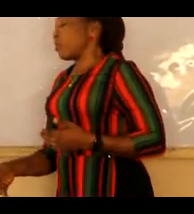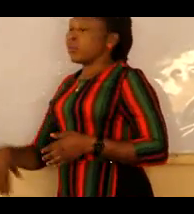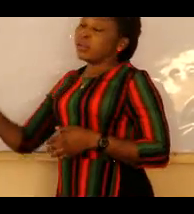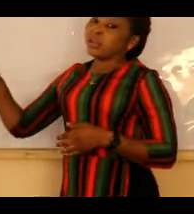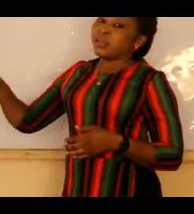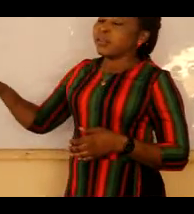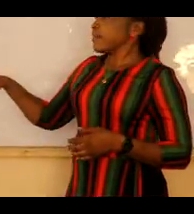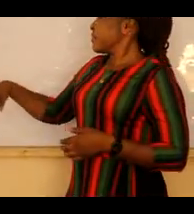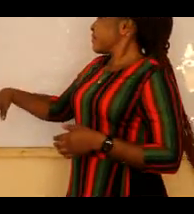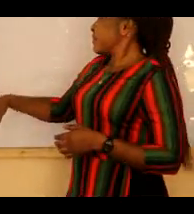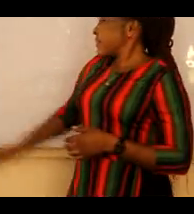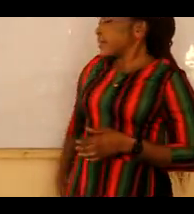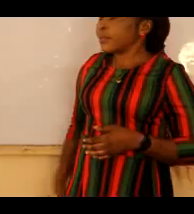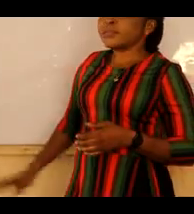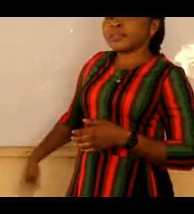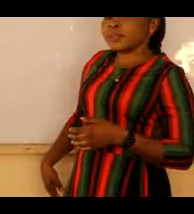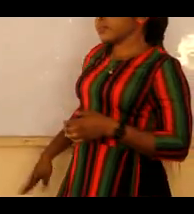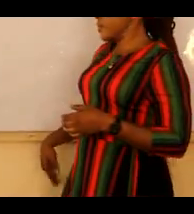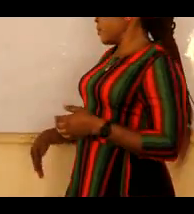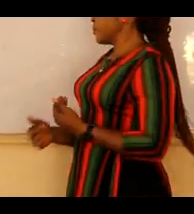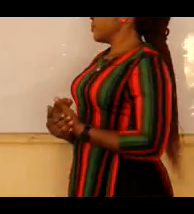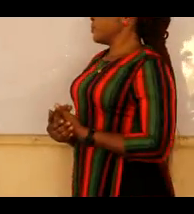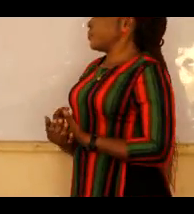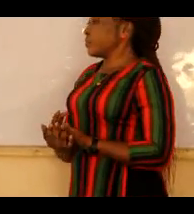lots of them can list it. But since you cannot